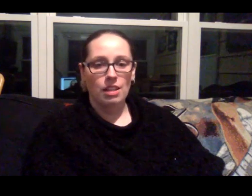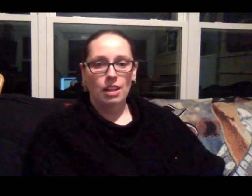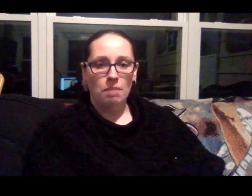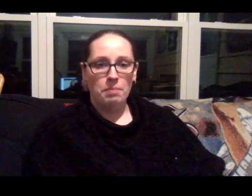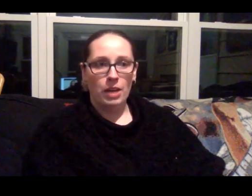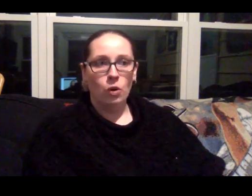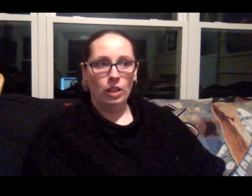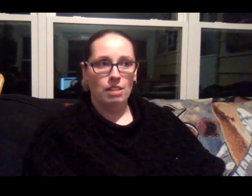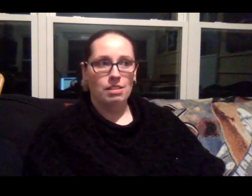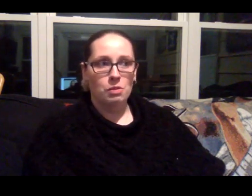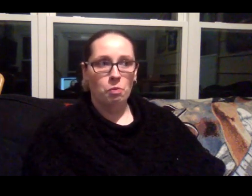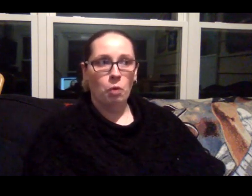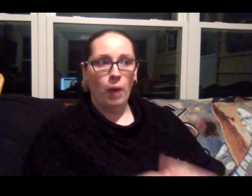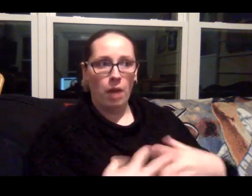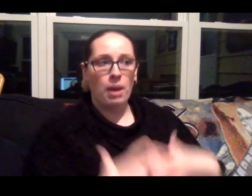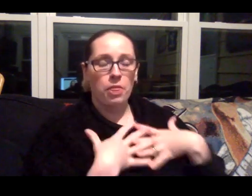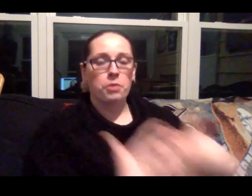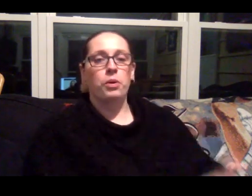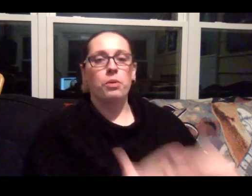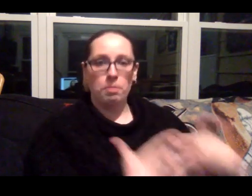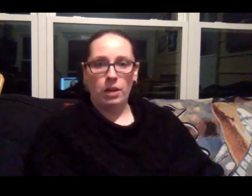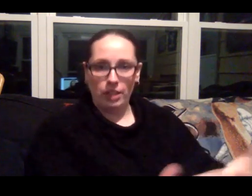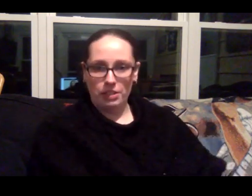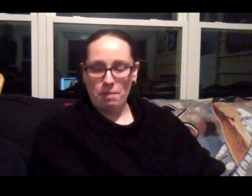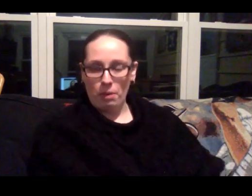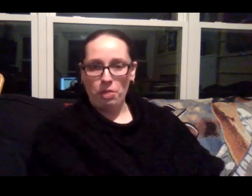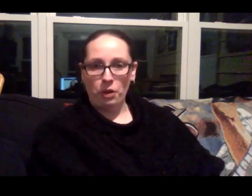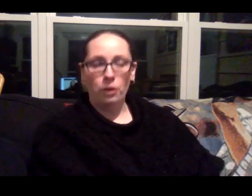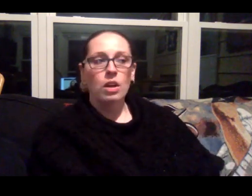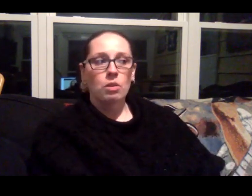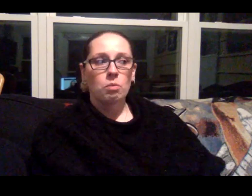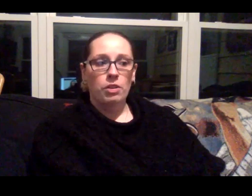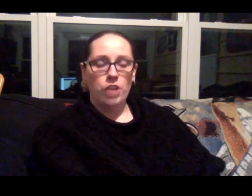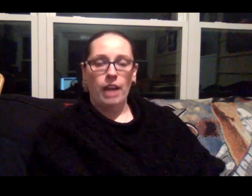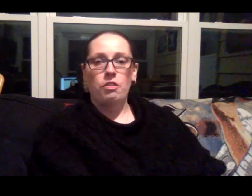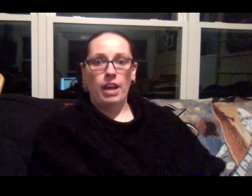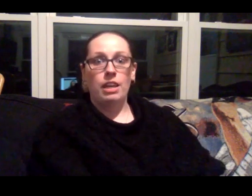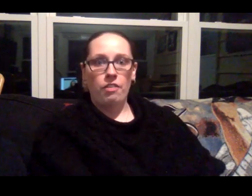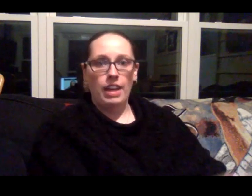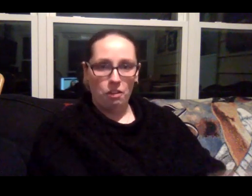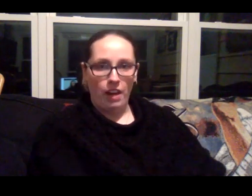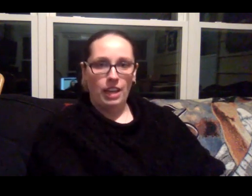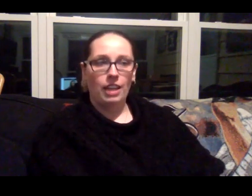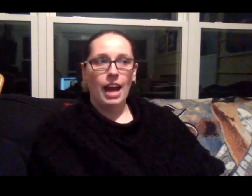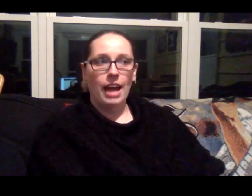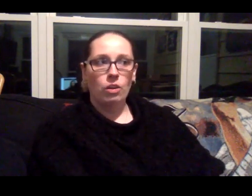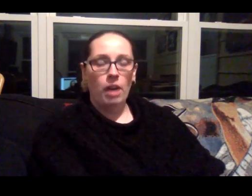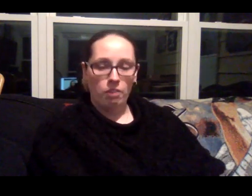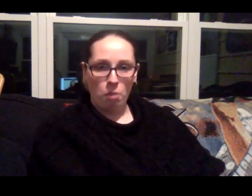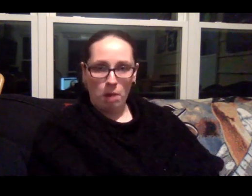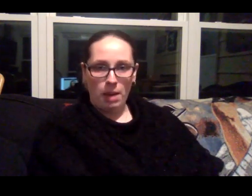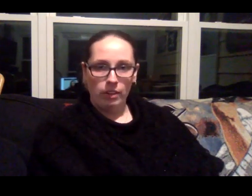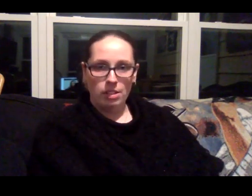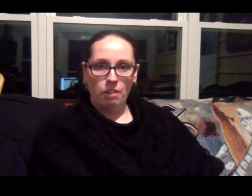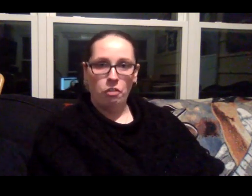Cause my goal is when I went through the period of time I went through with Jack and fighting and fighting and fighting, I don't